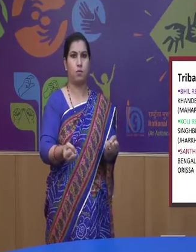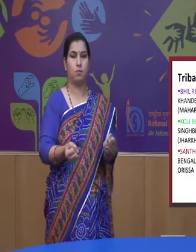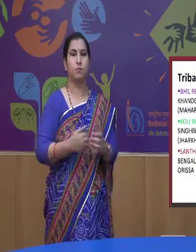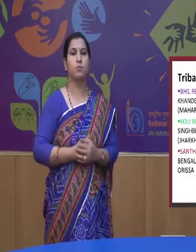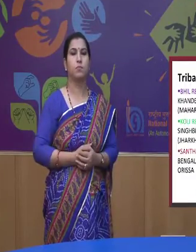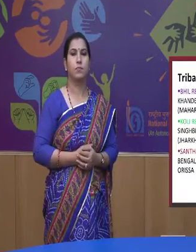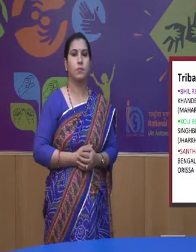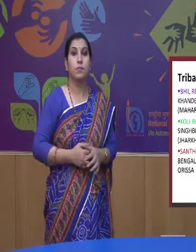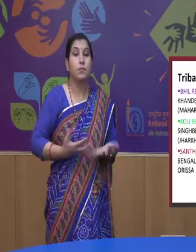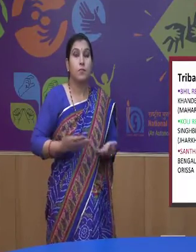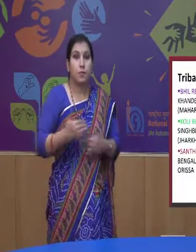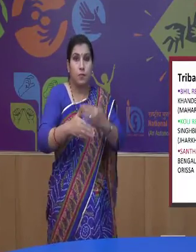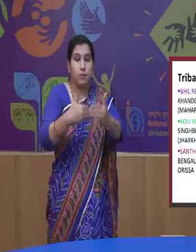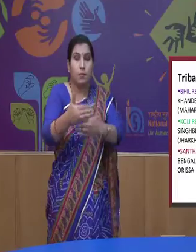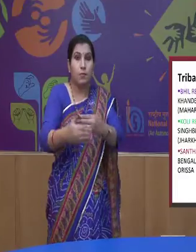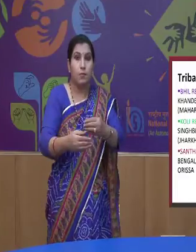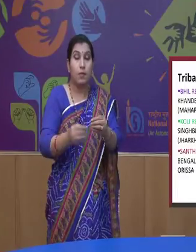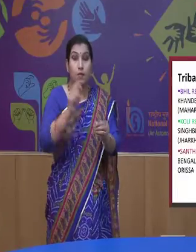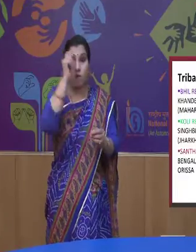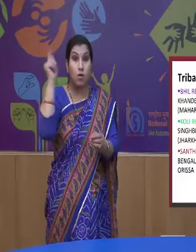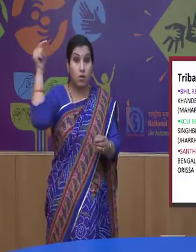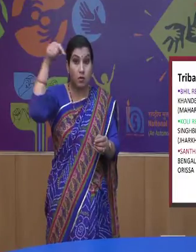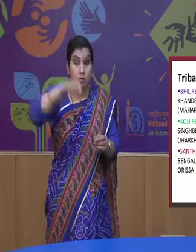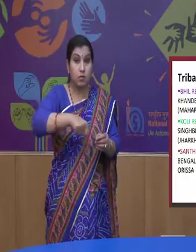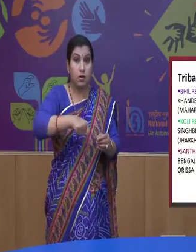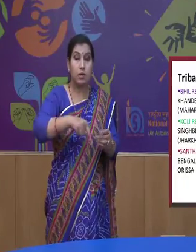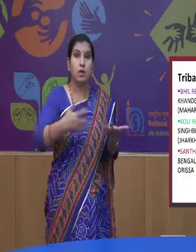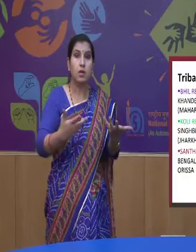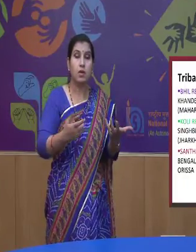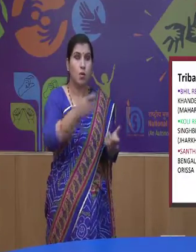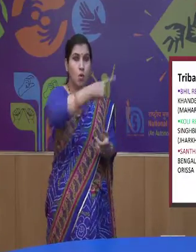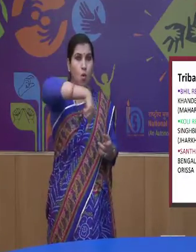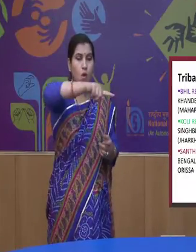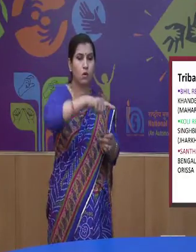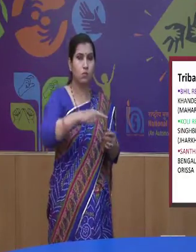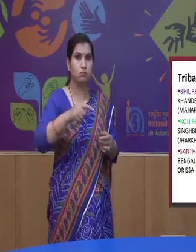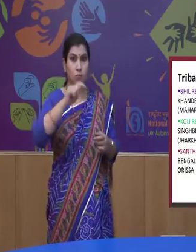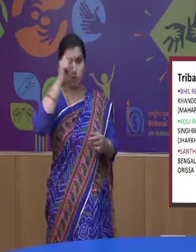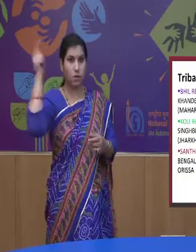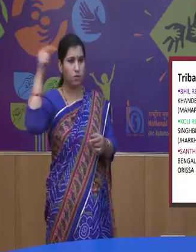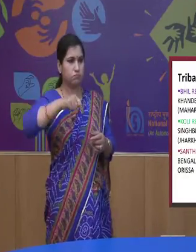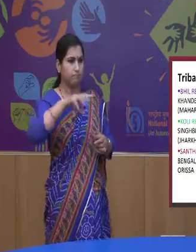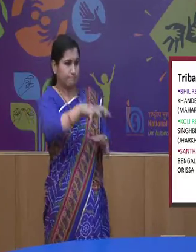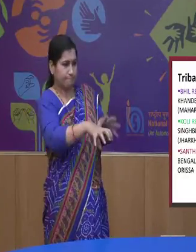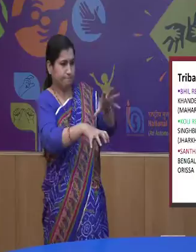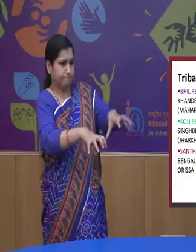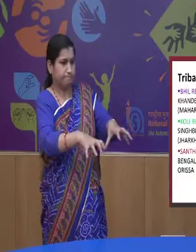With the coming of the British to India, they occupied those areas